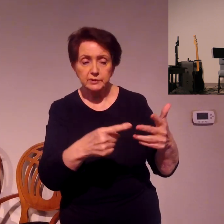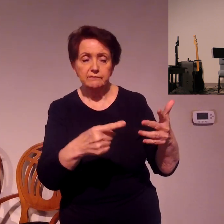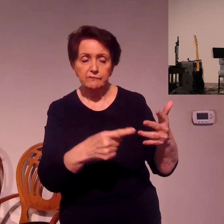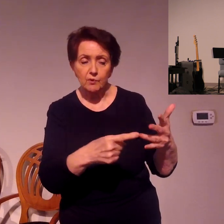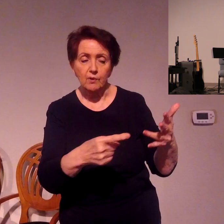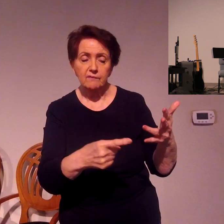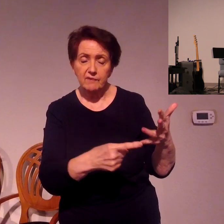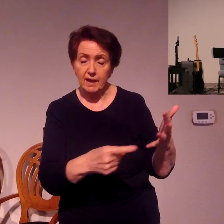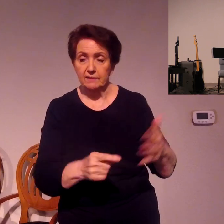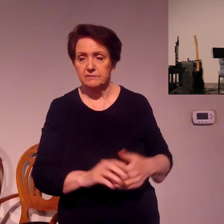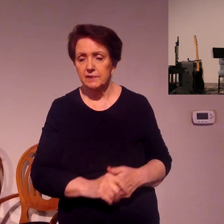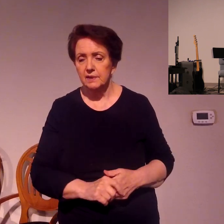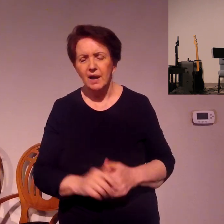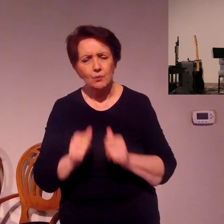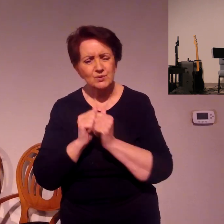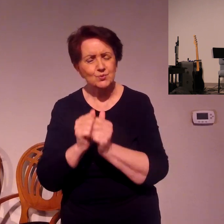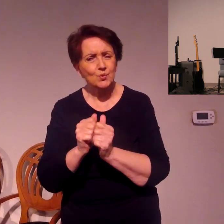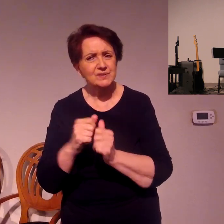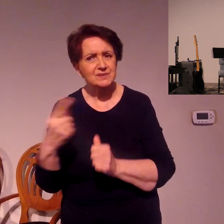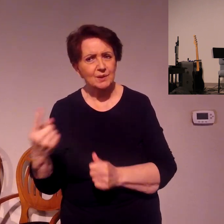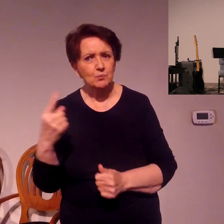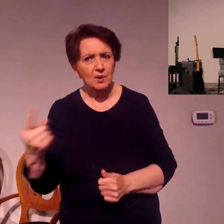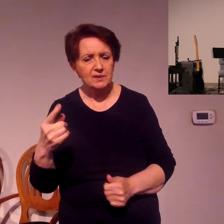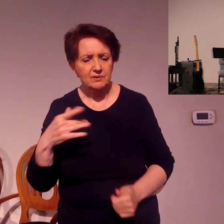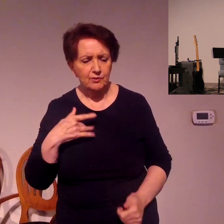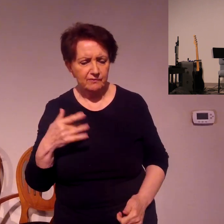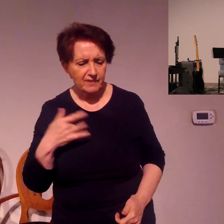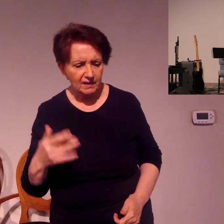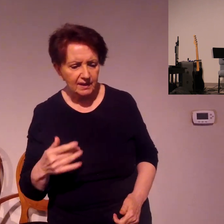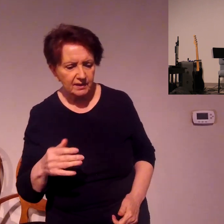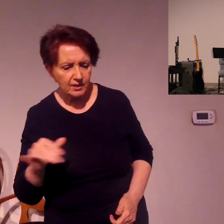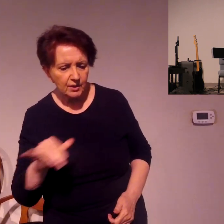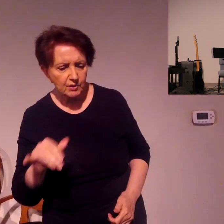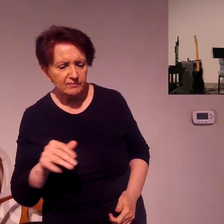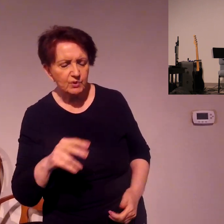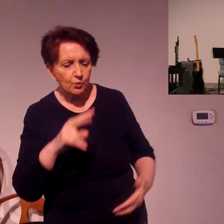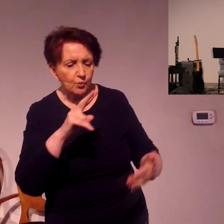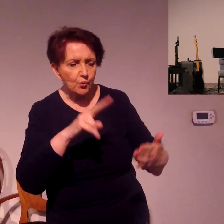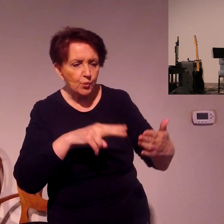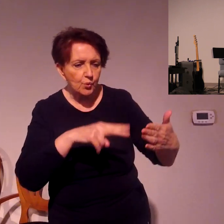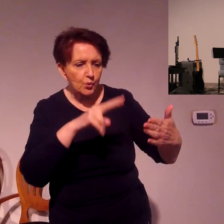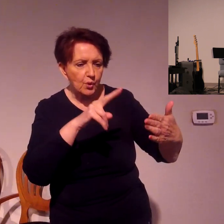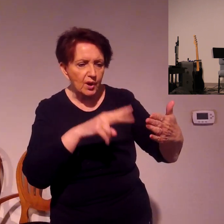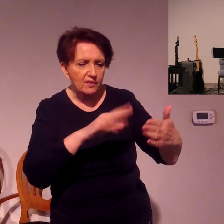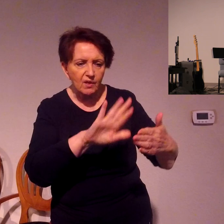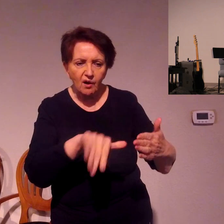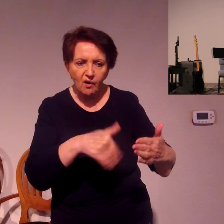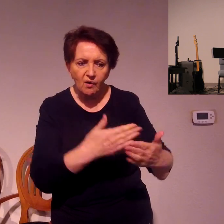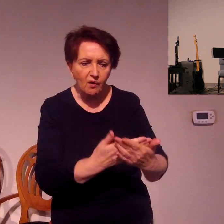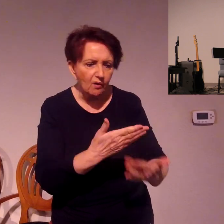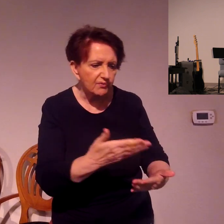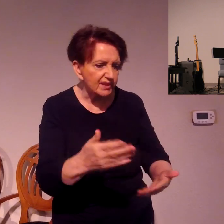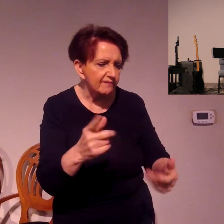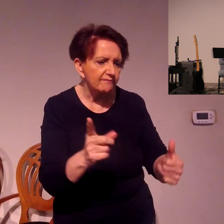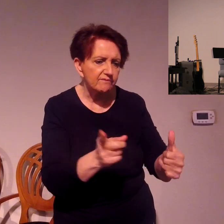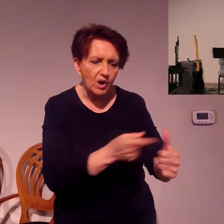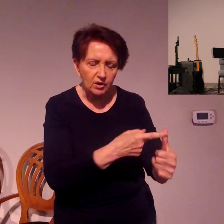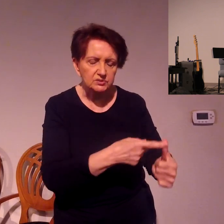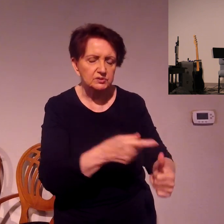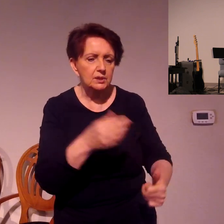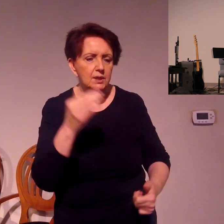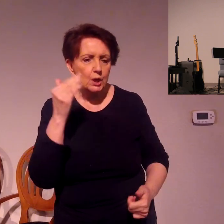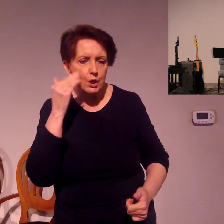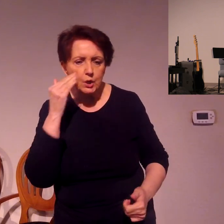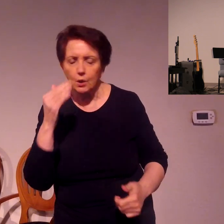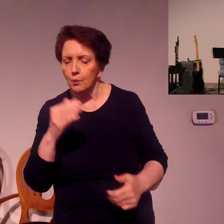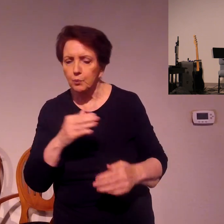with someone that really felt the way to do it was you got to read the whole instruction manual first. Get it all out of the way, know where you're going, how